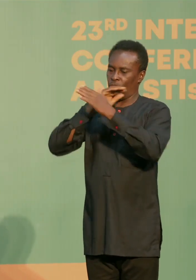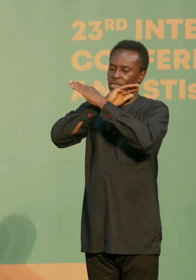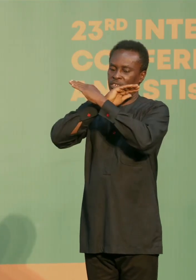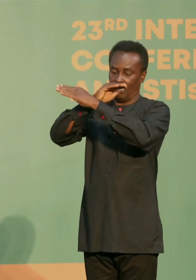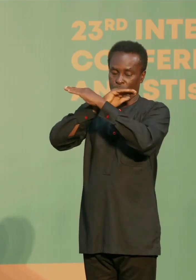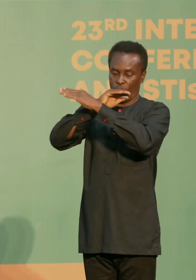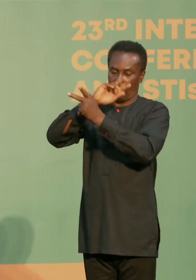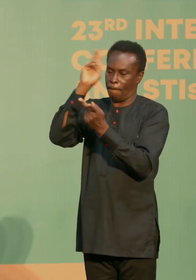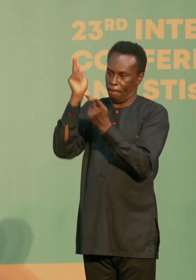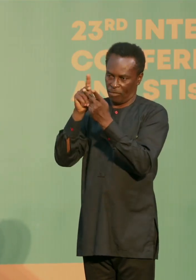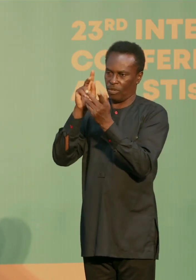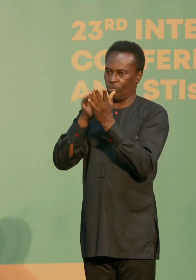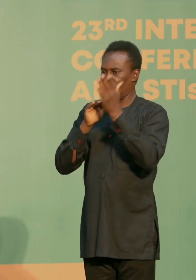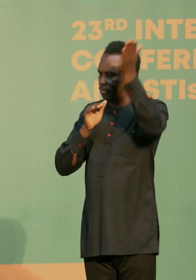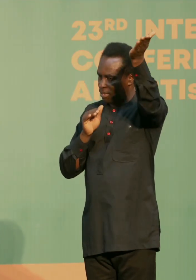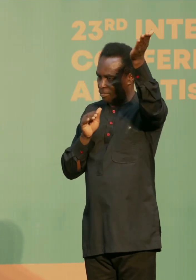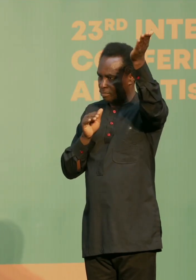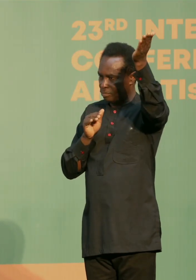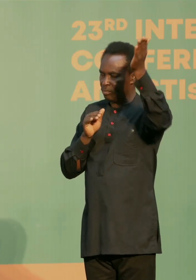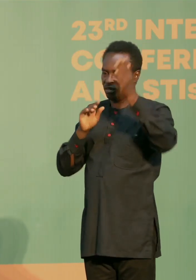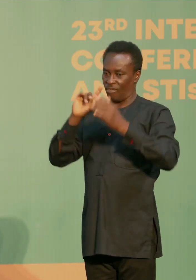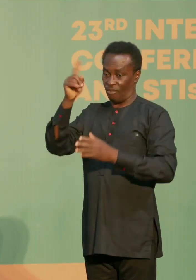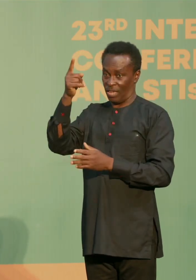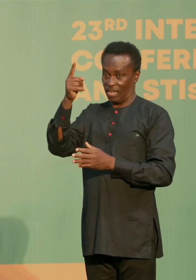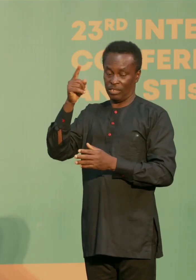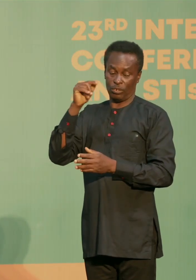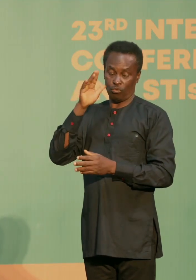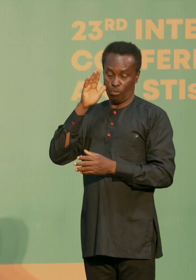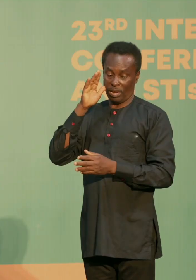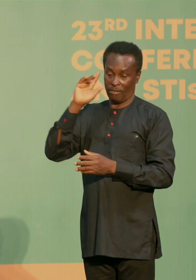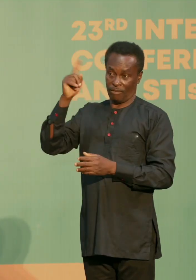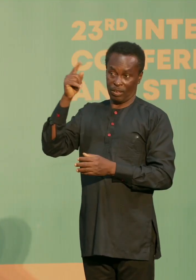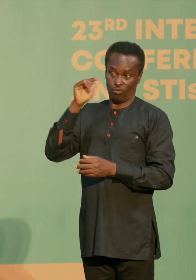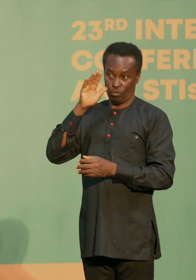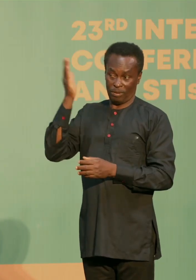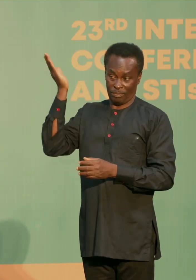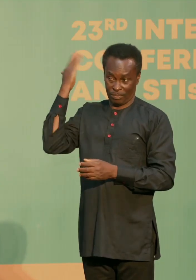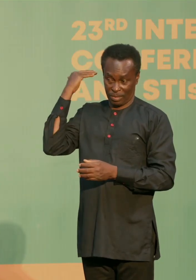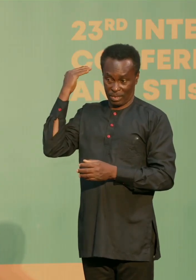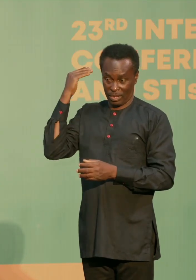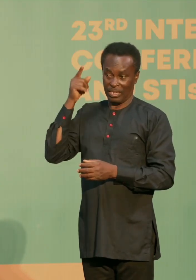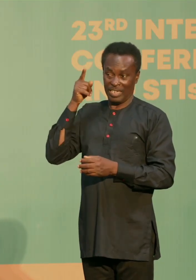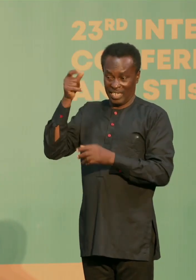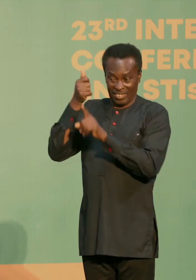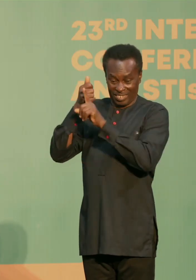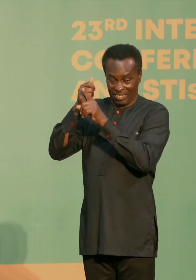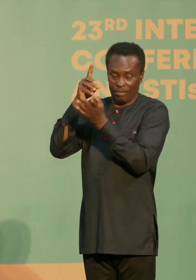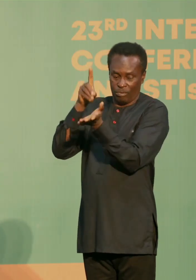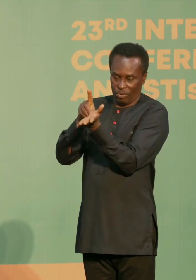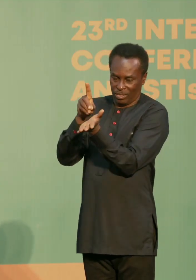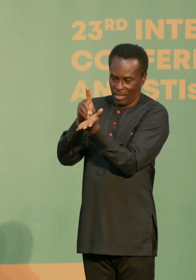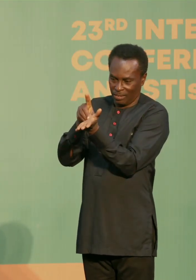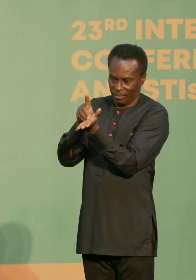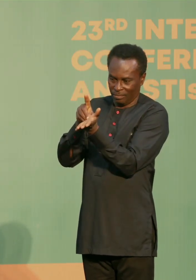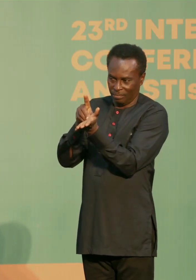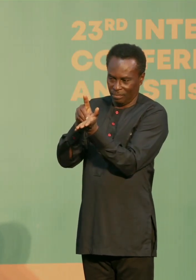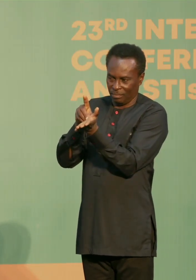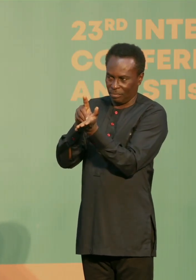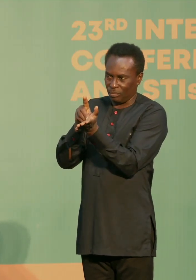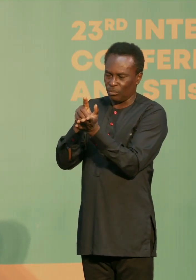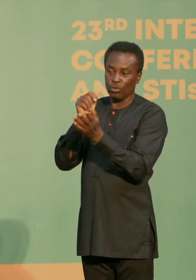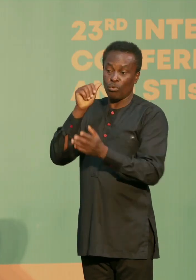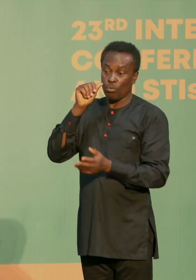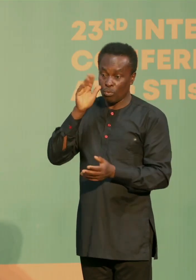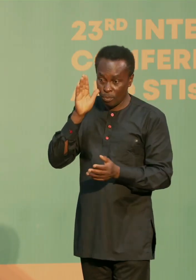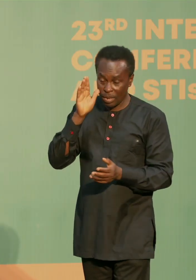perfect, and it was led by former First Lady Christine Kasonde, who is a gynecologist and would go to rural areas.